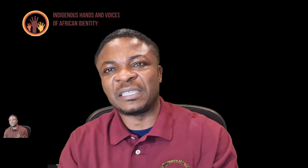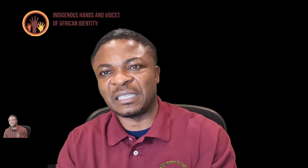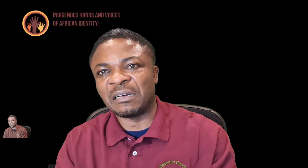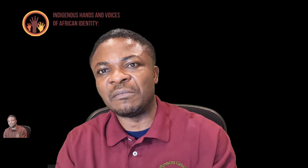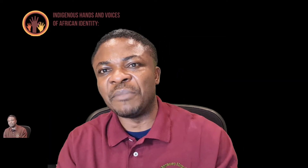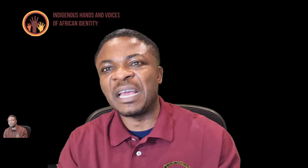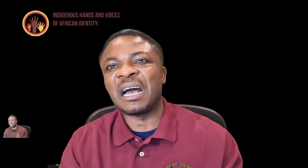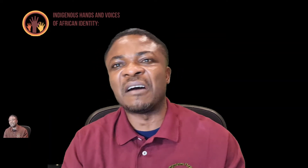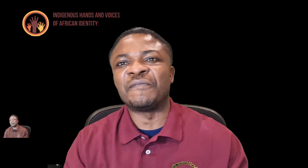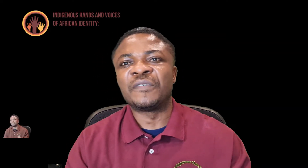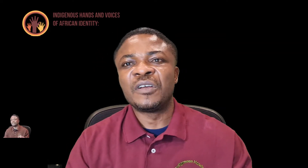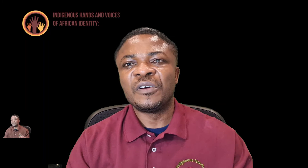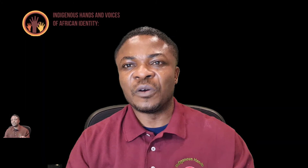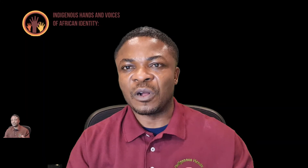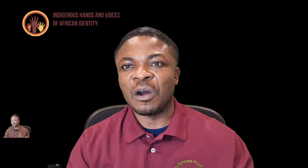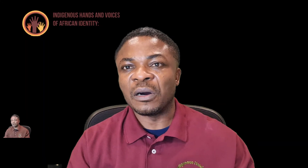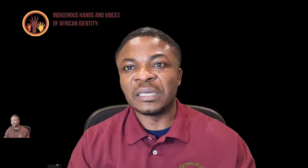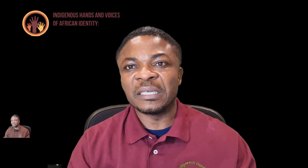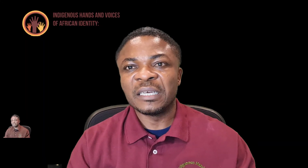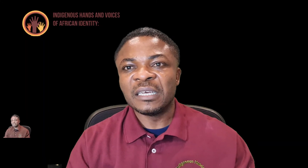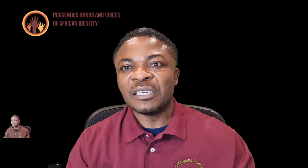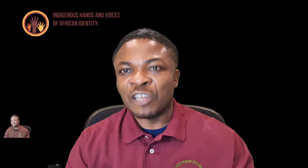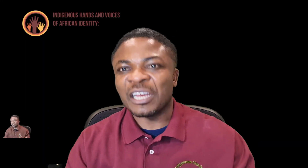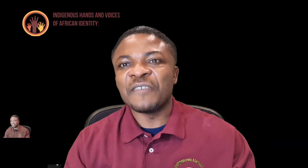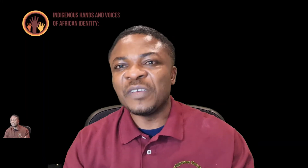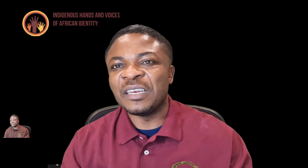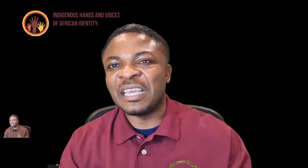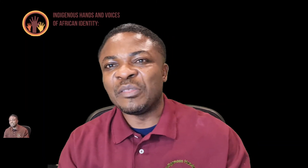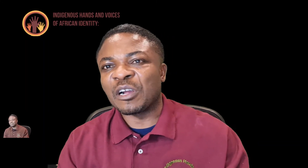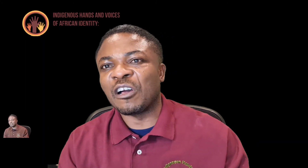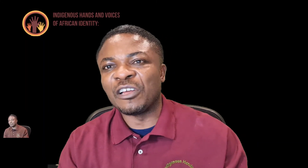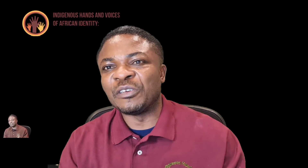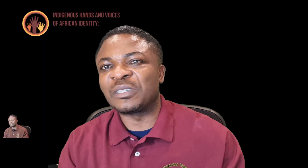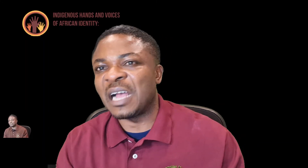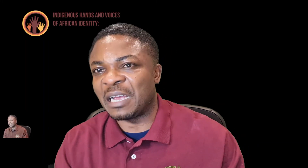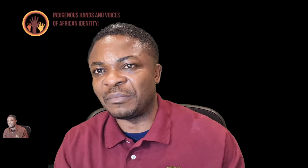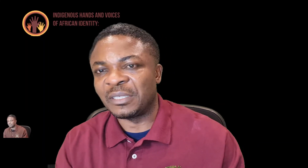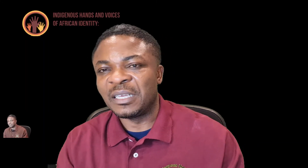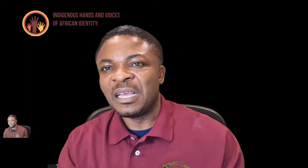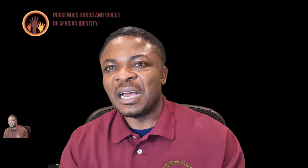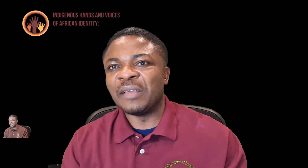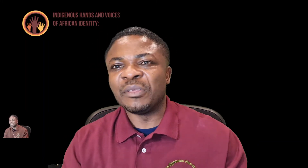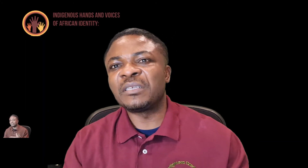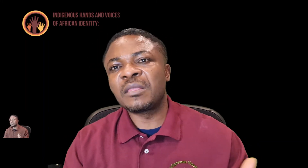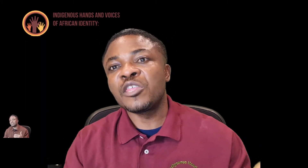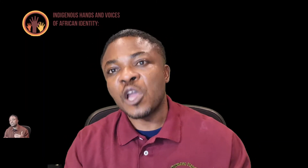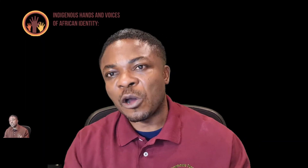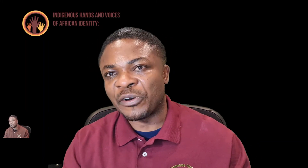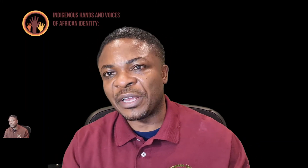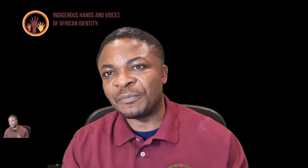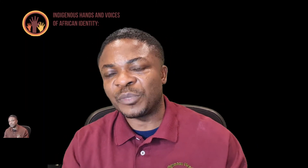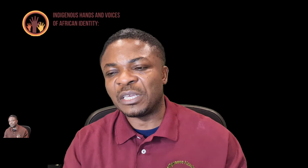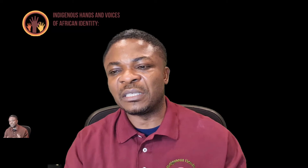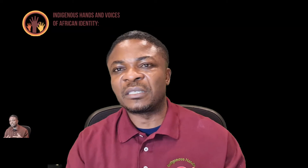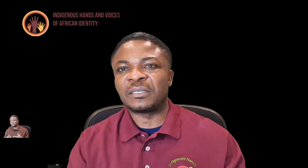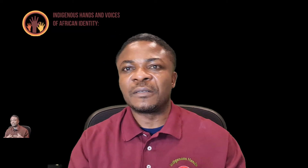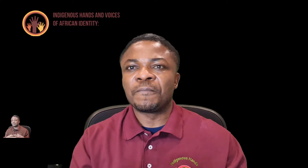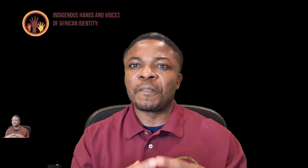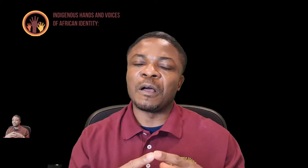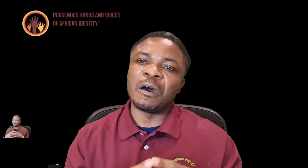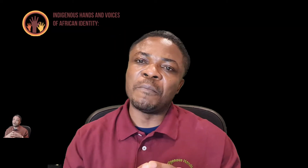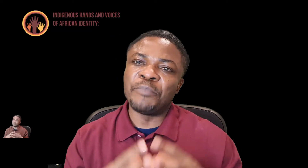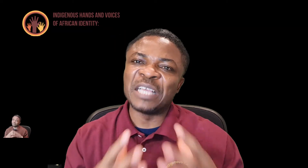of BSL may have occurred not even in the colonial times, and this theory